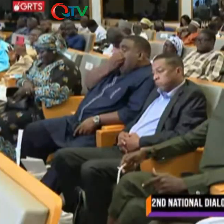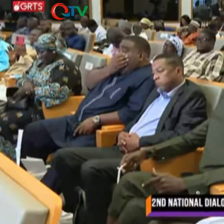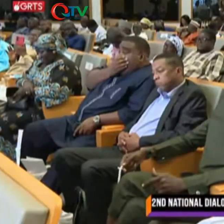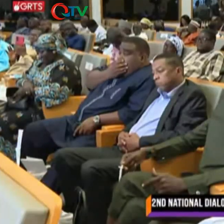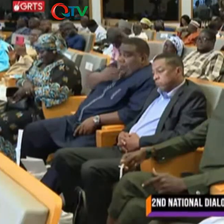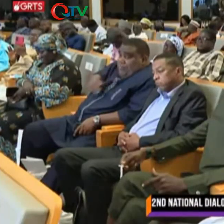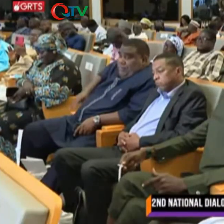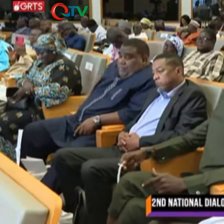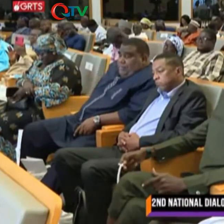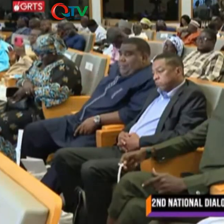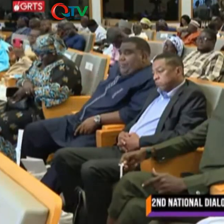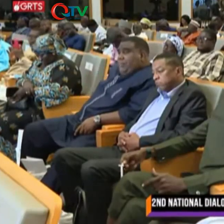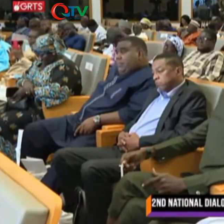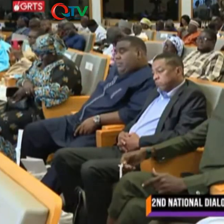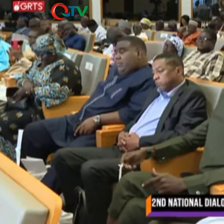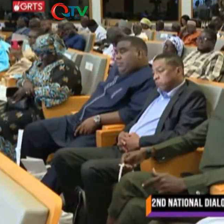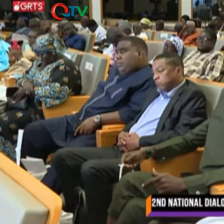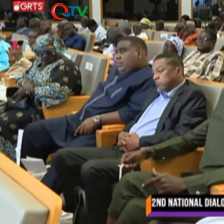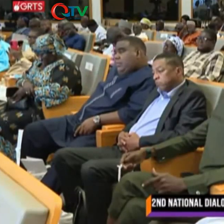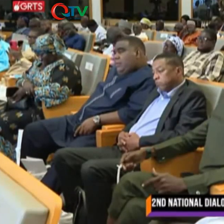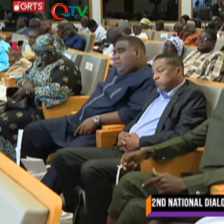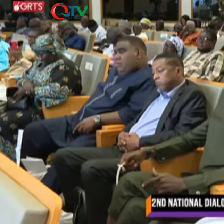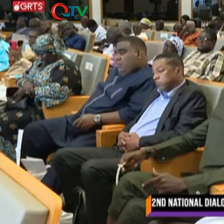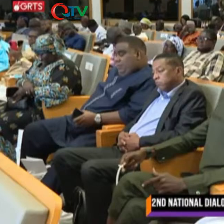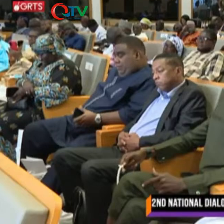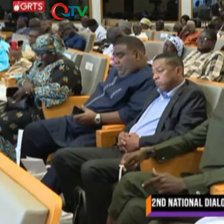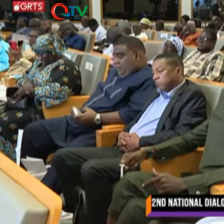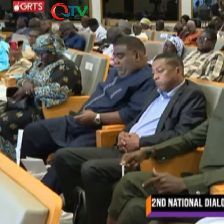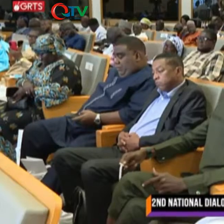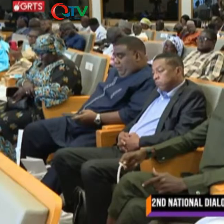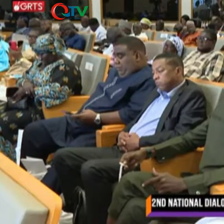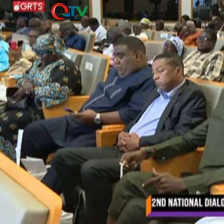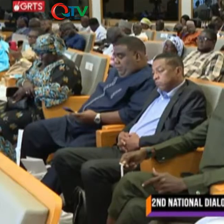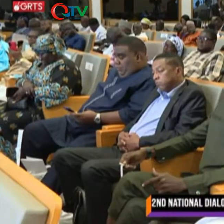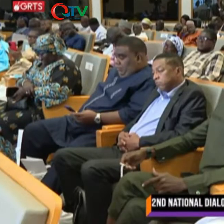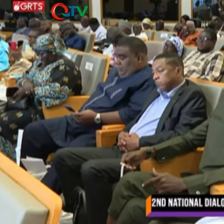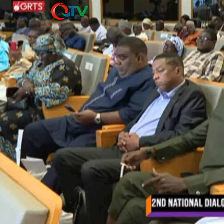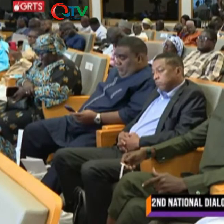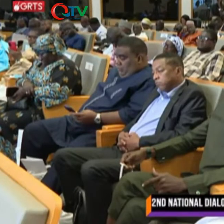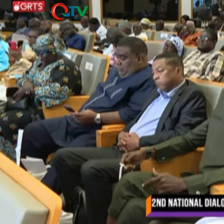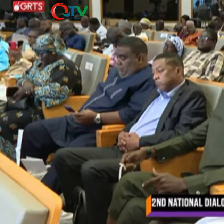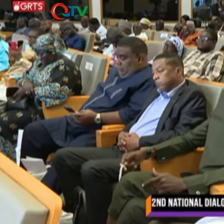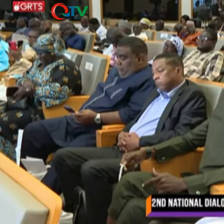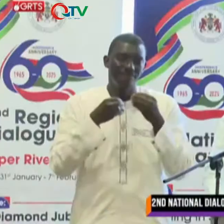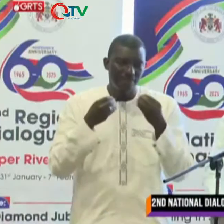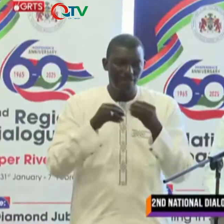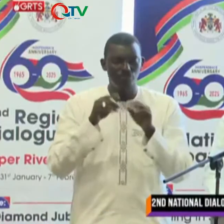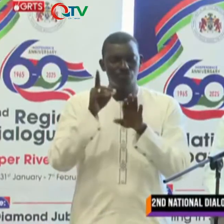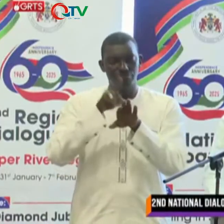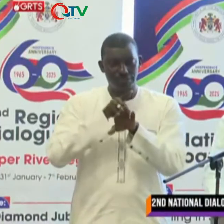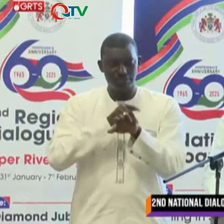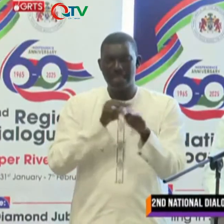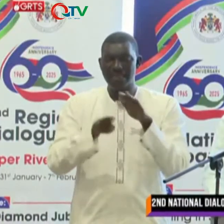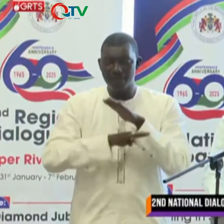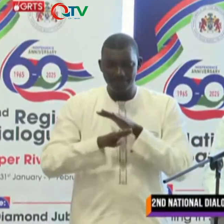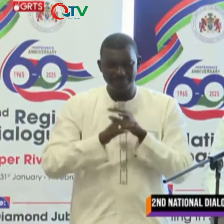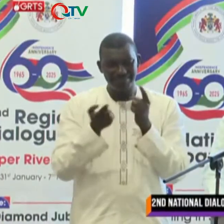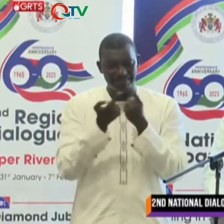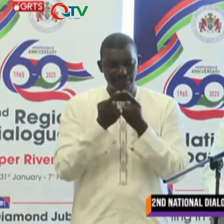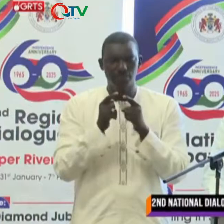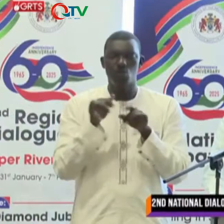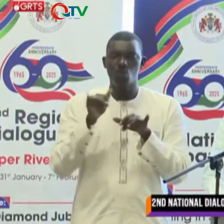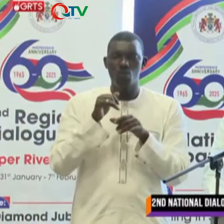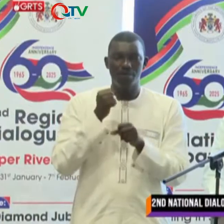otherwise. These are the types of attitudes, values, principles, and basic elements that